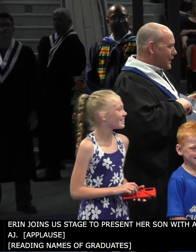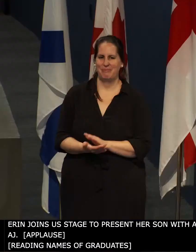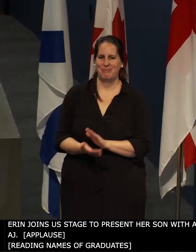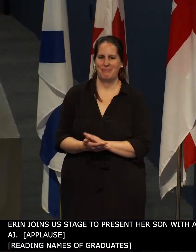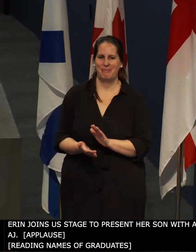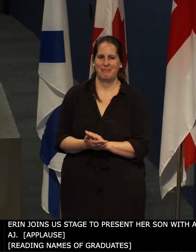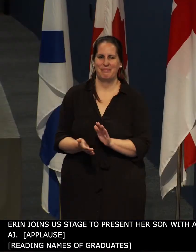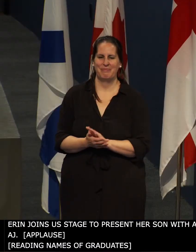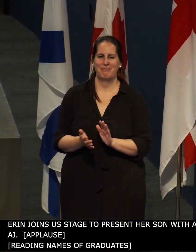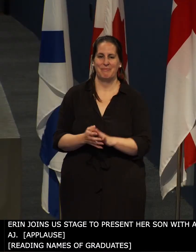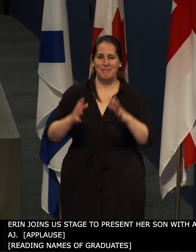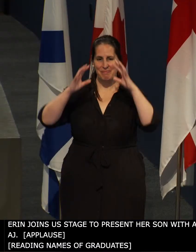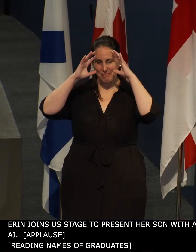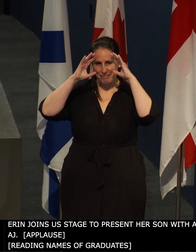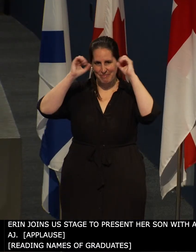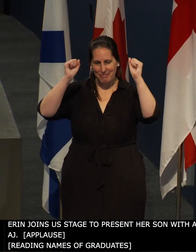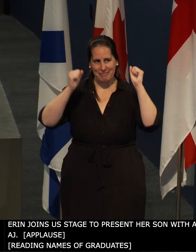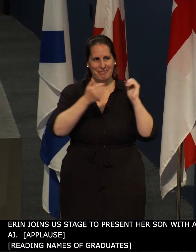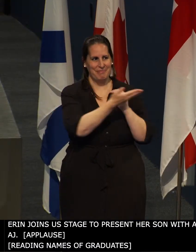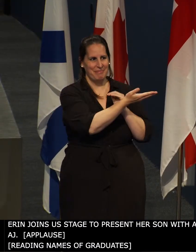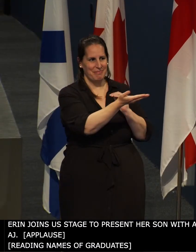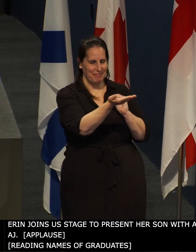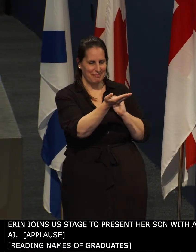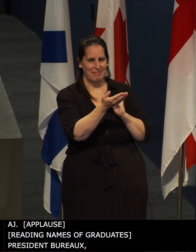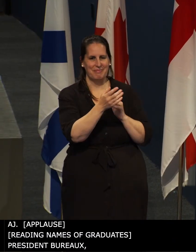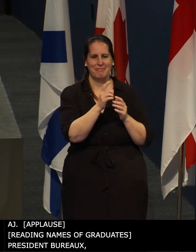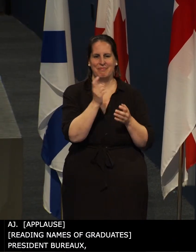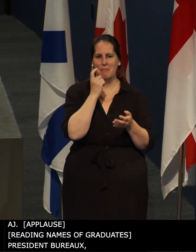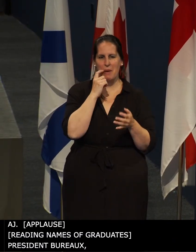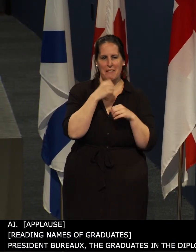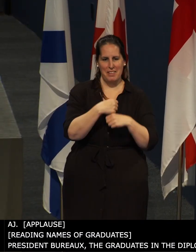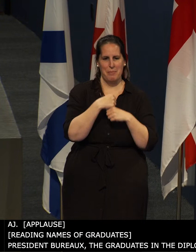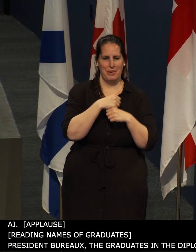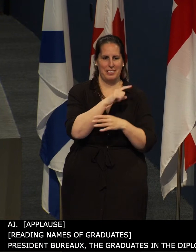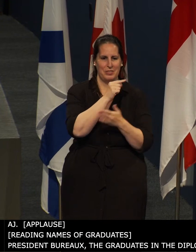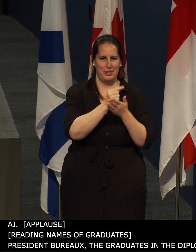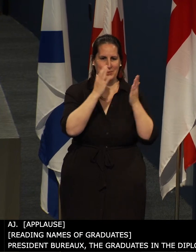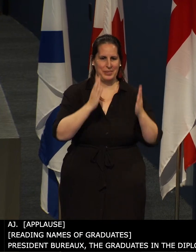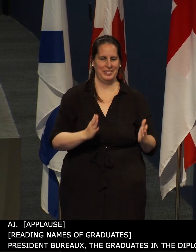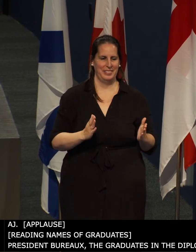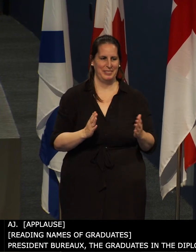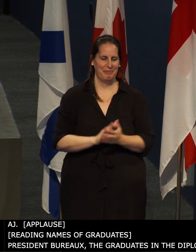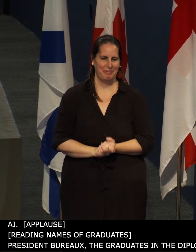President Bureau, the graduates in the Diploma of Metal Fabrication.